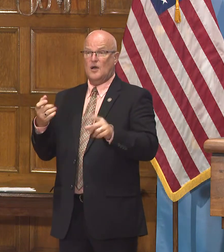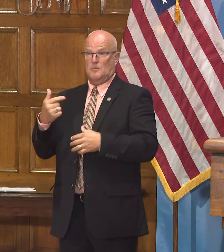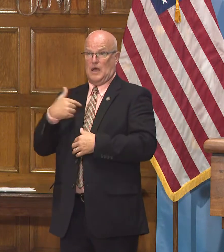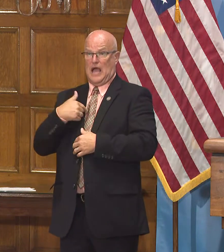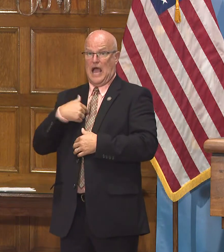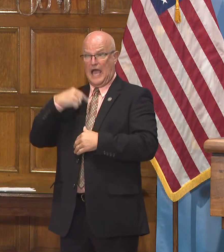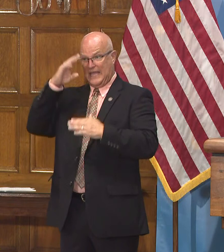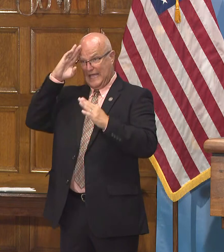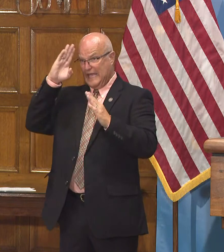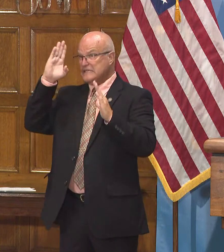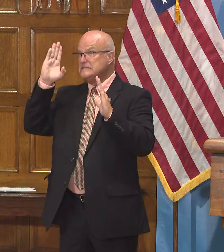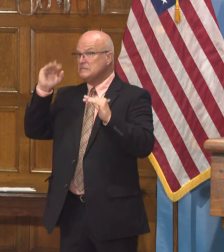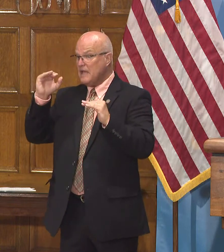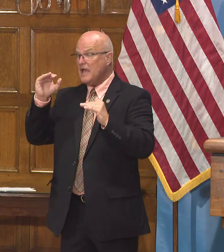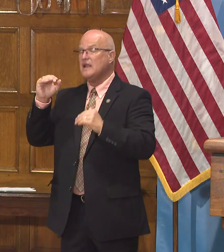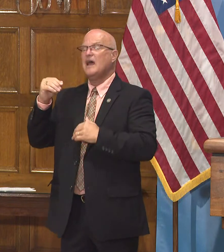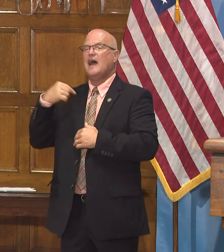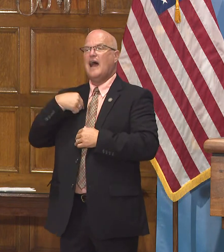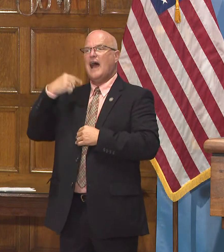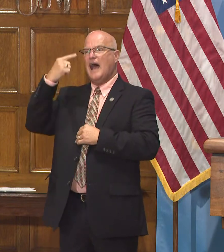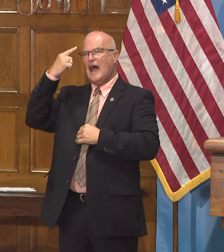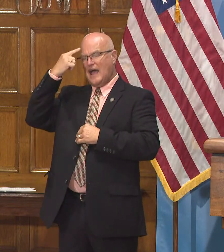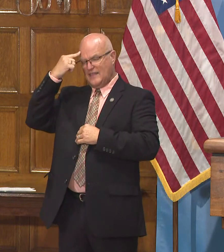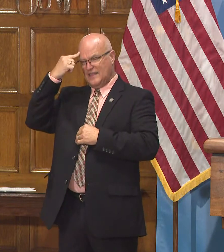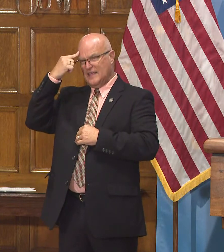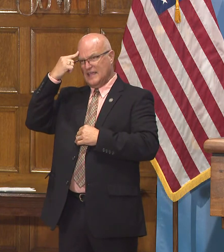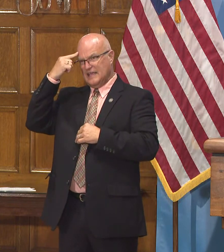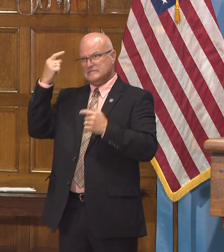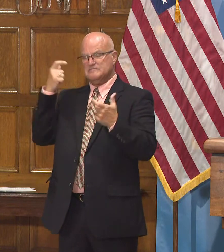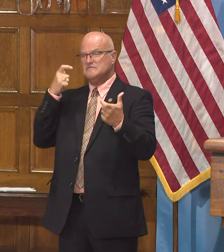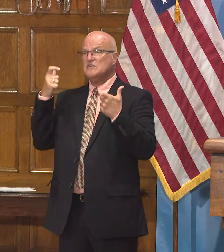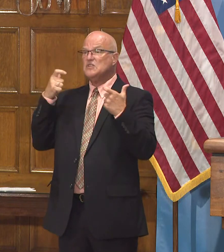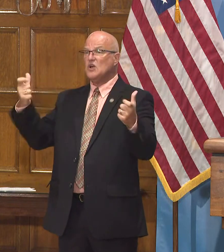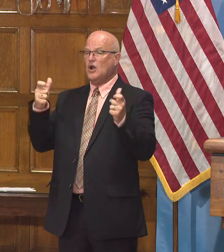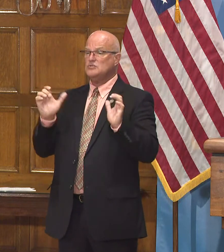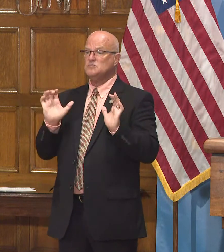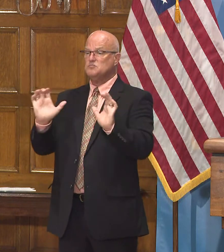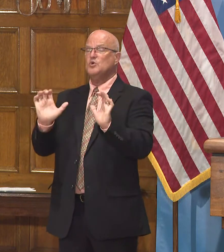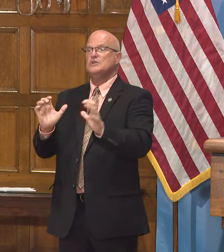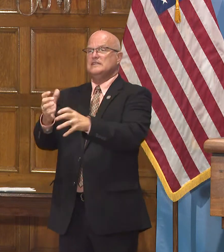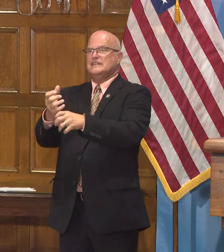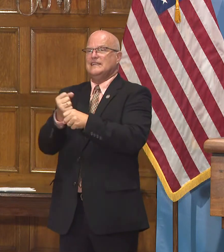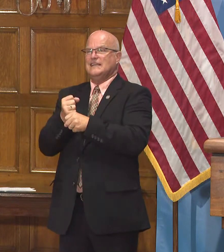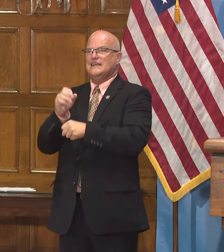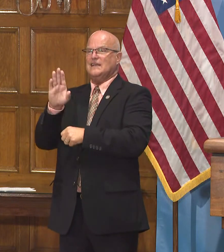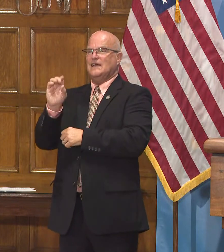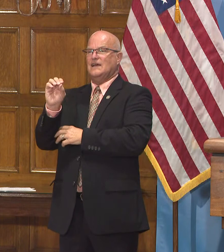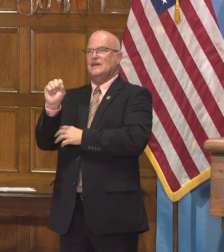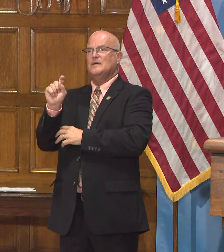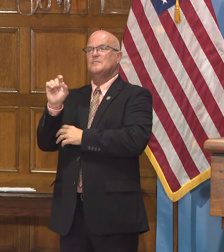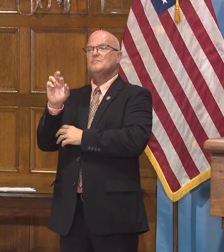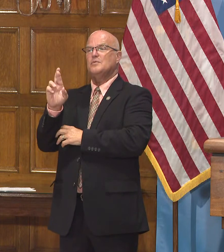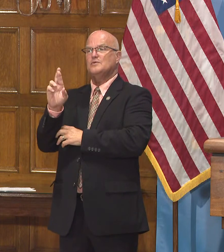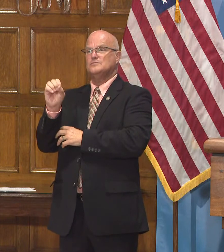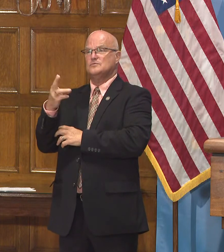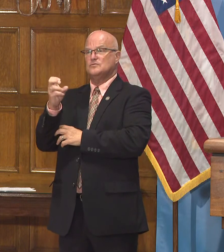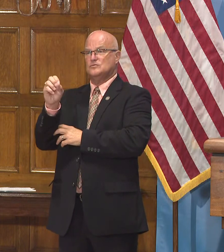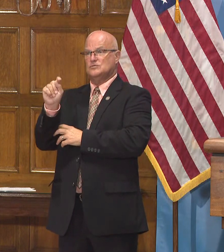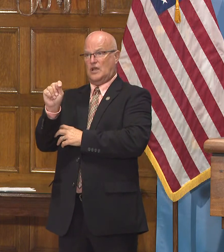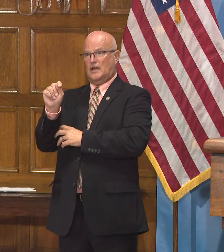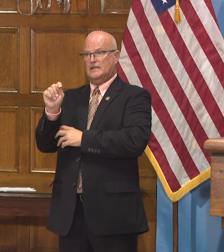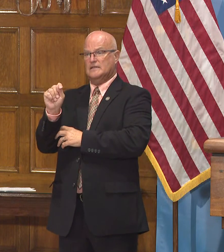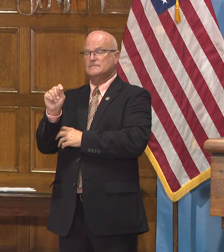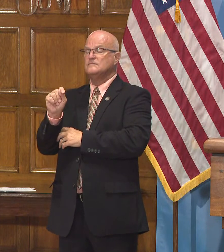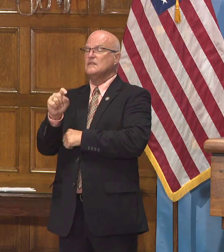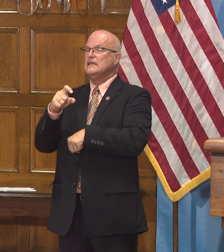I expect, I think there will be a very large push to get the booster shot. There will be a